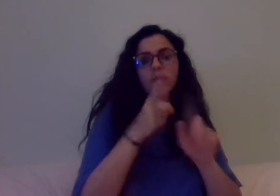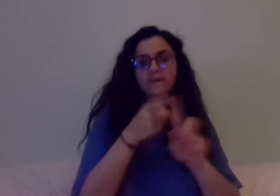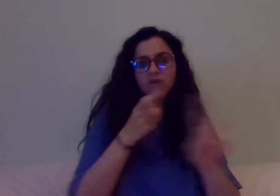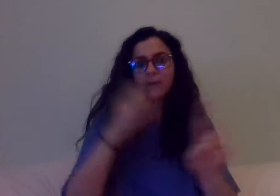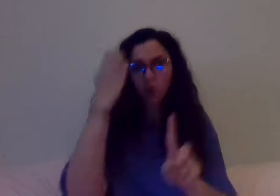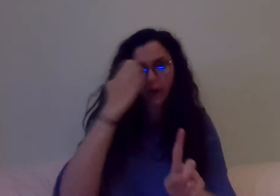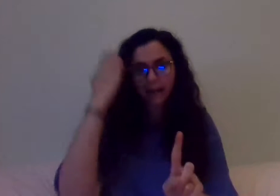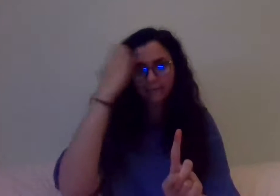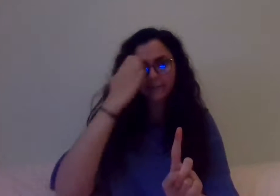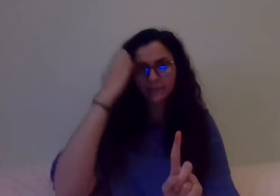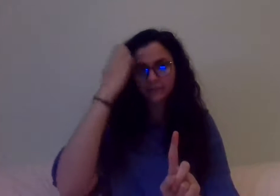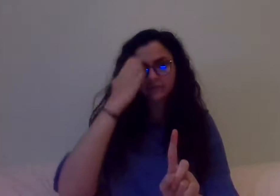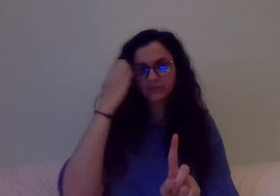crossings from